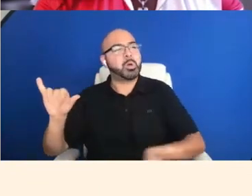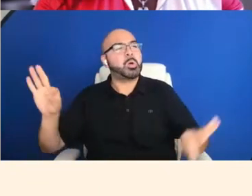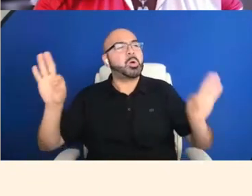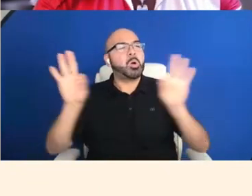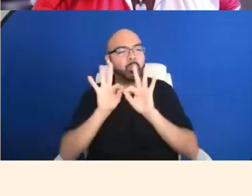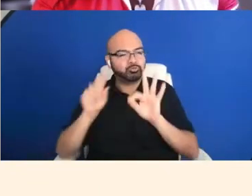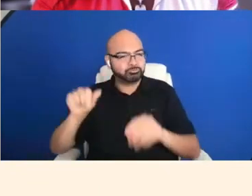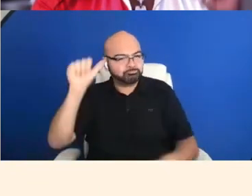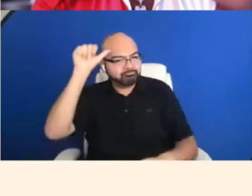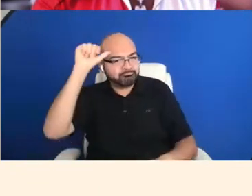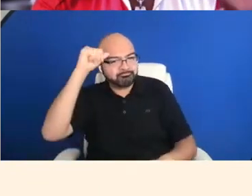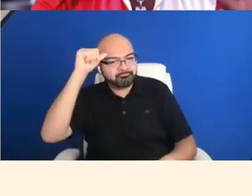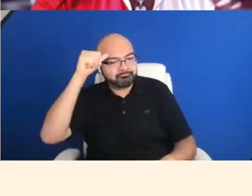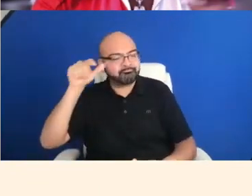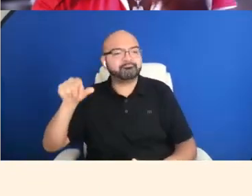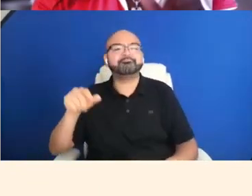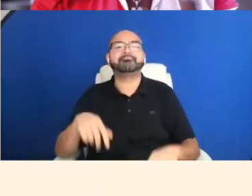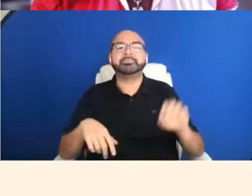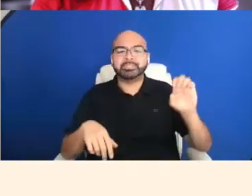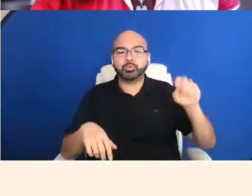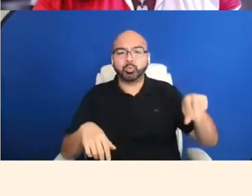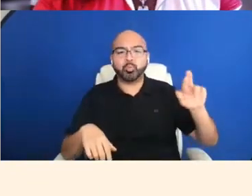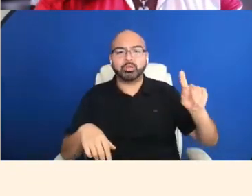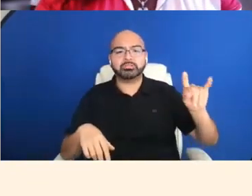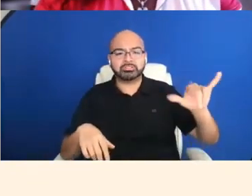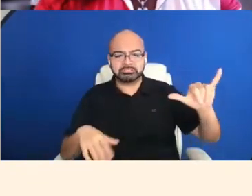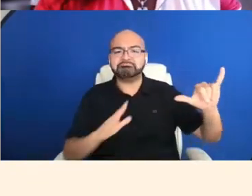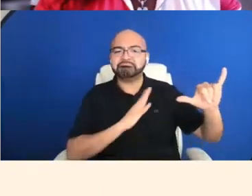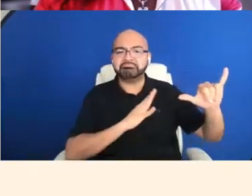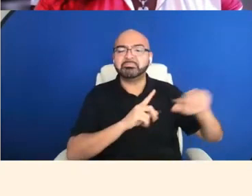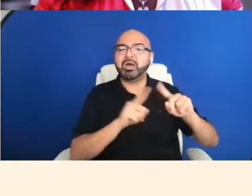should remember, not just equality, but equity.